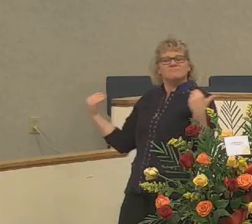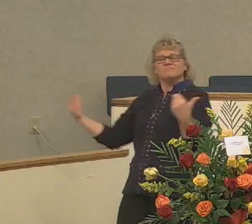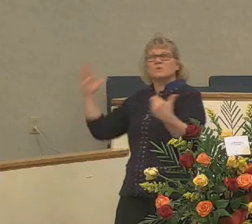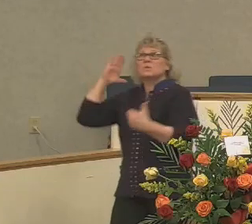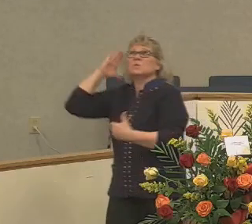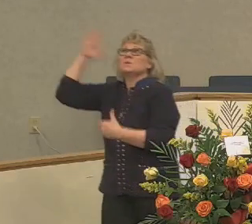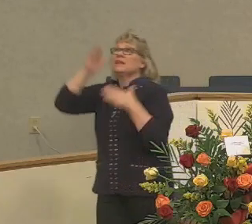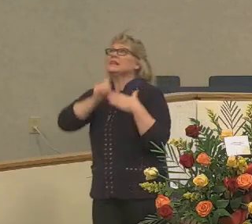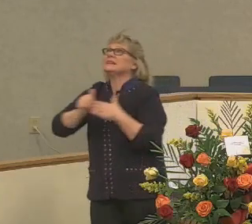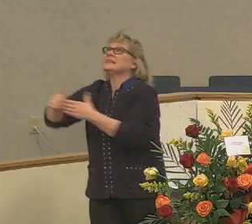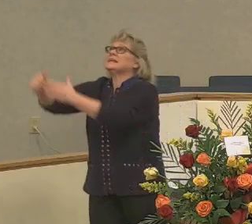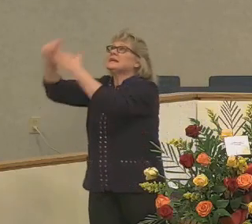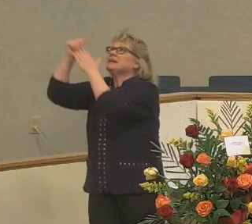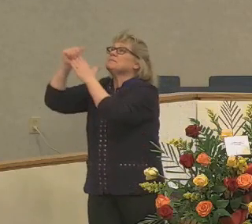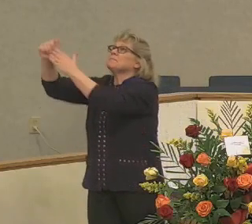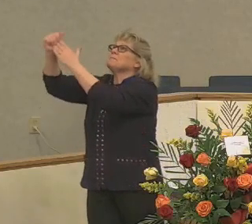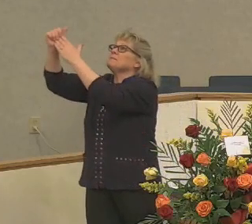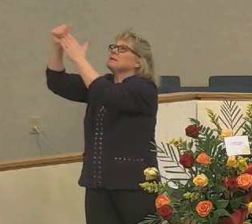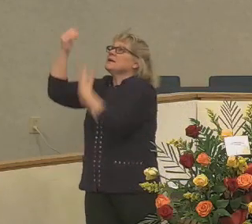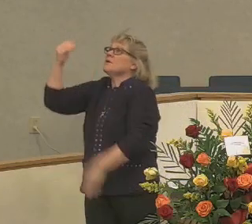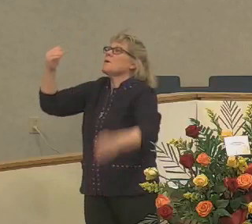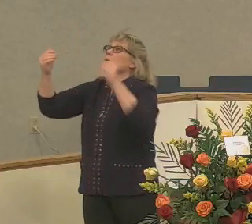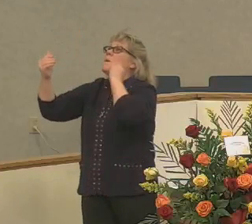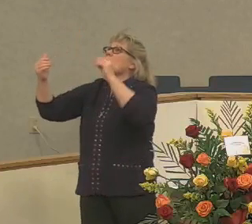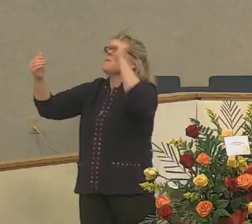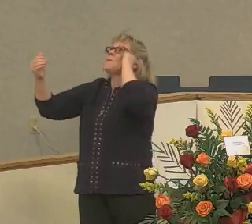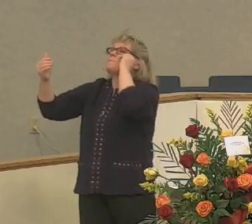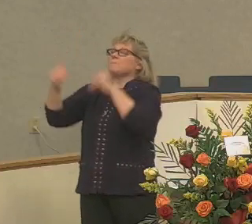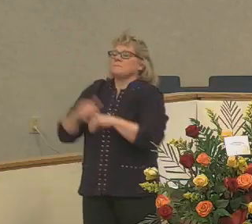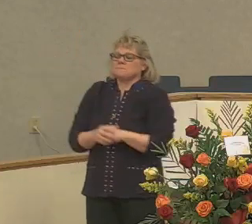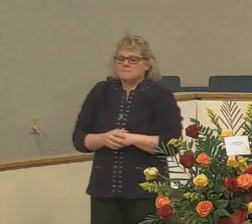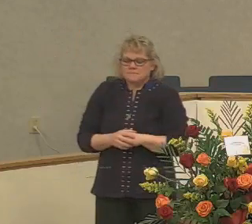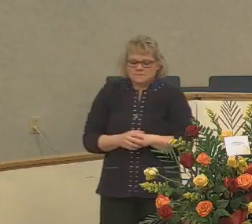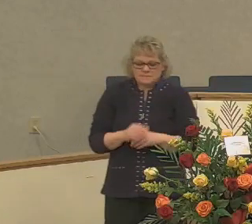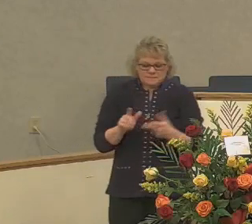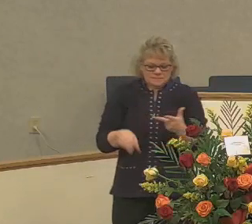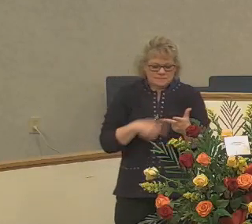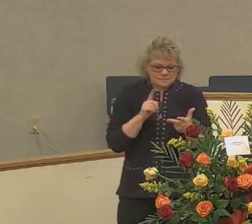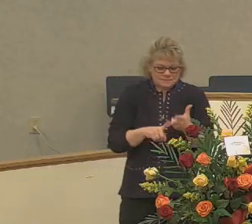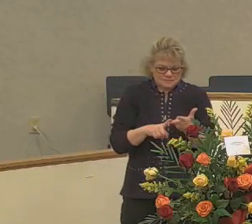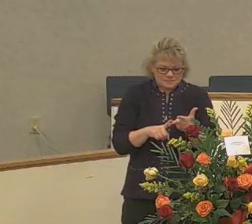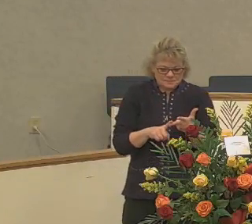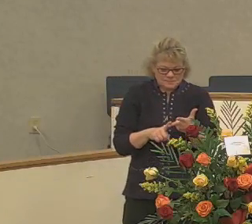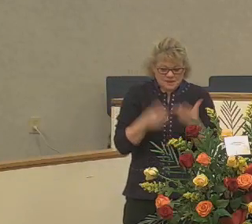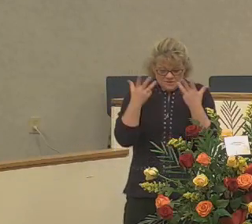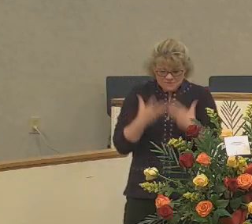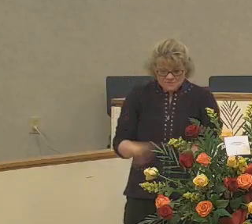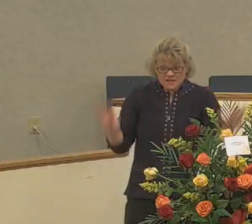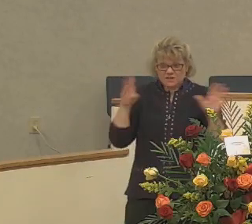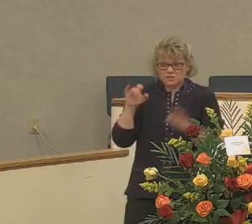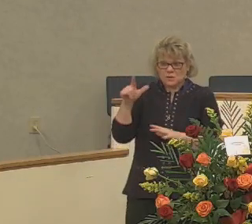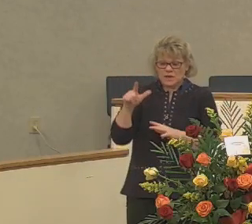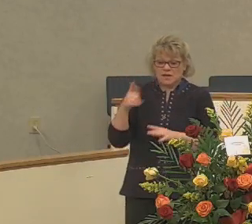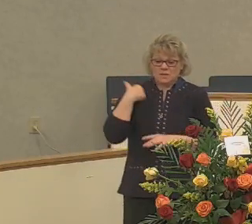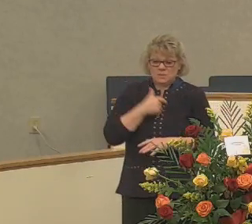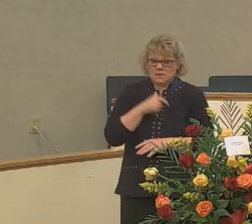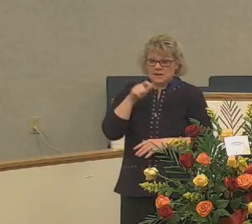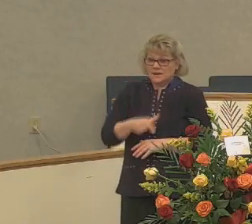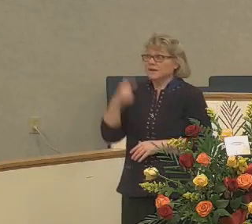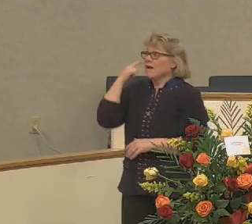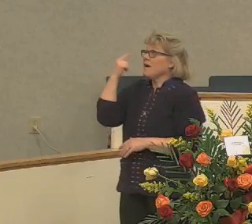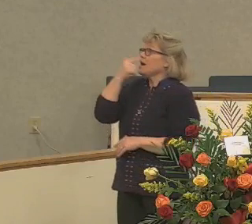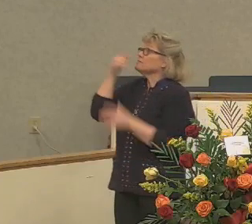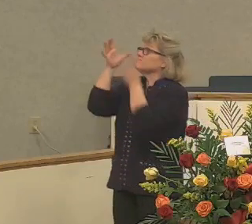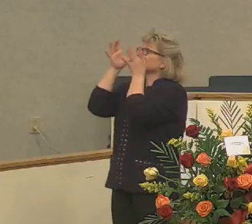grace will lead me home." Number three, to finish well, we need to keep our eyes